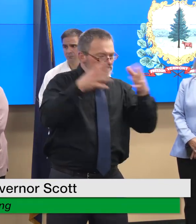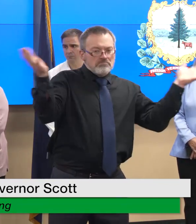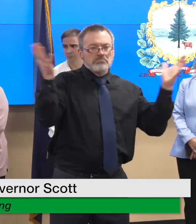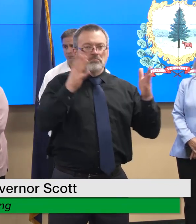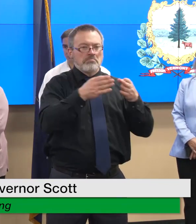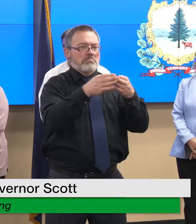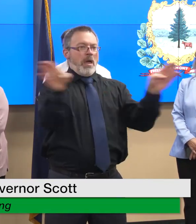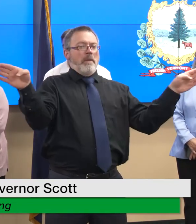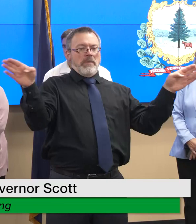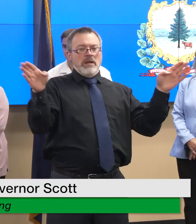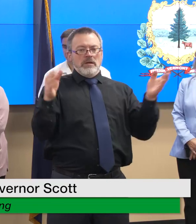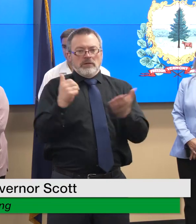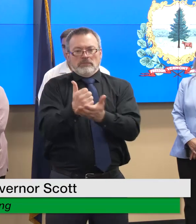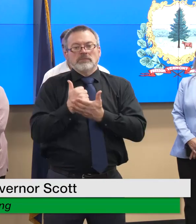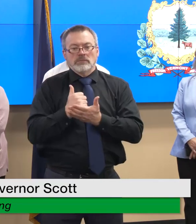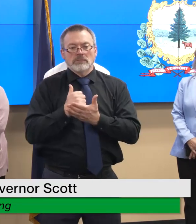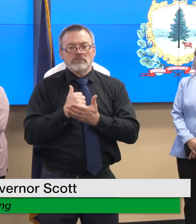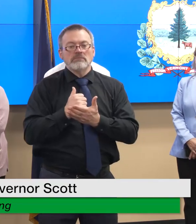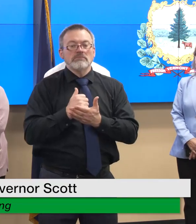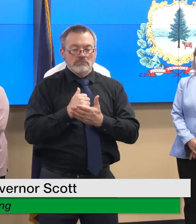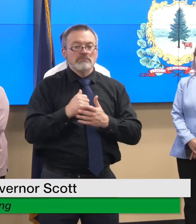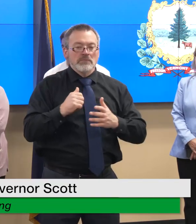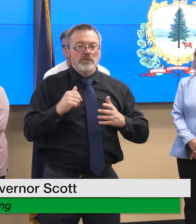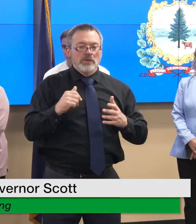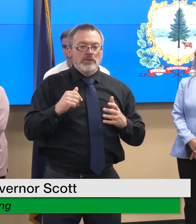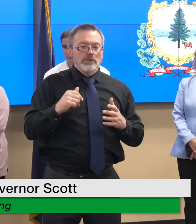we have received to date